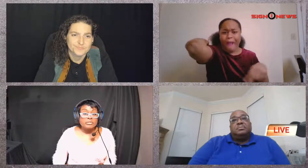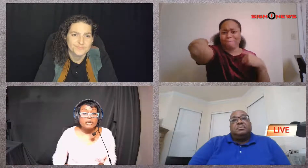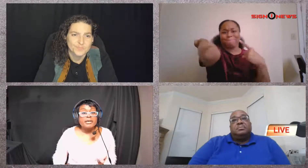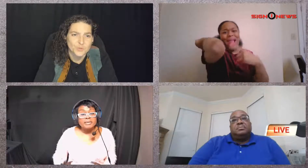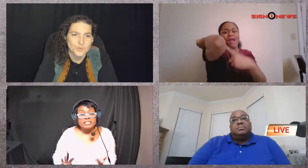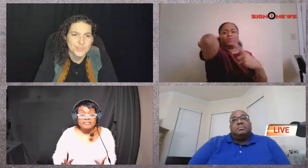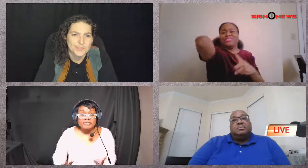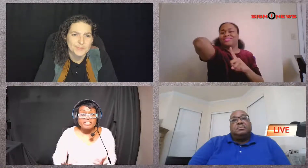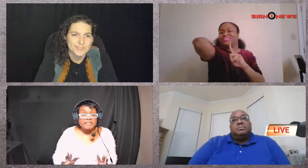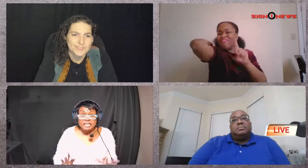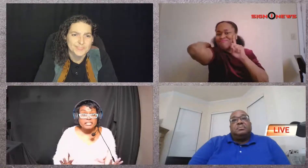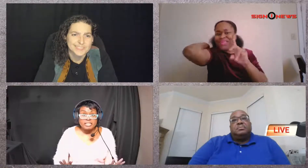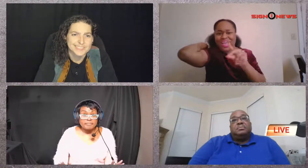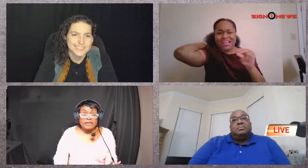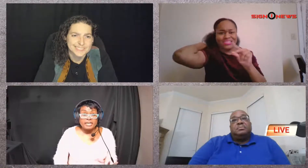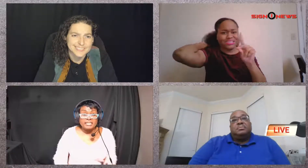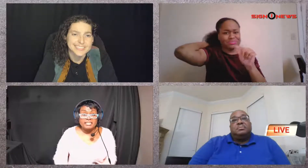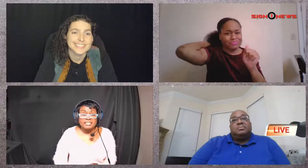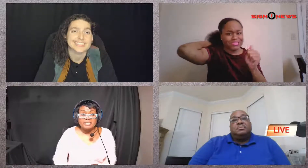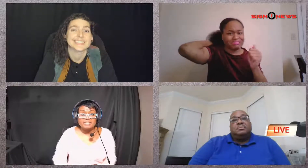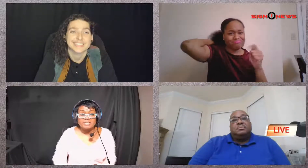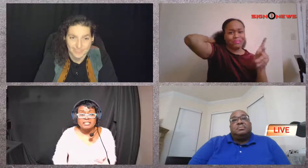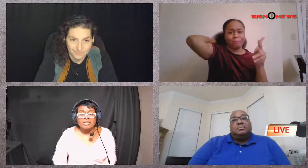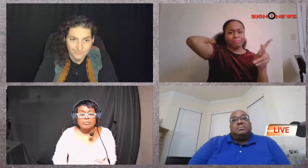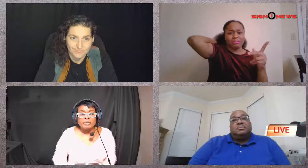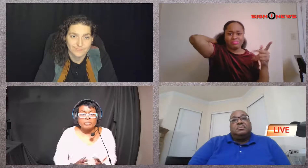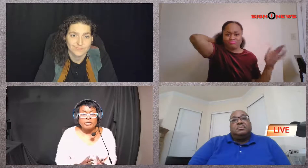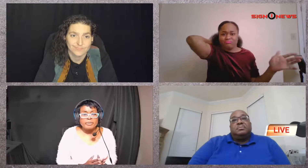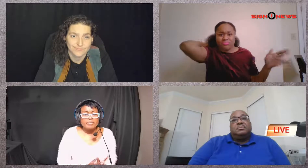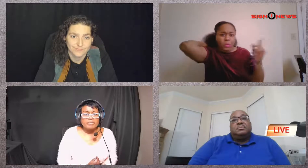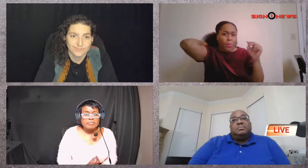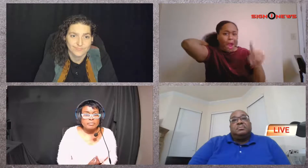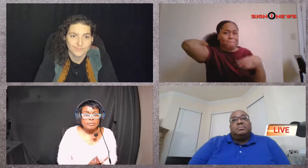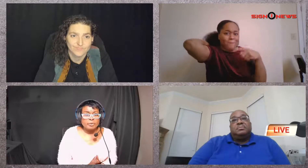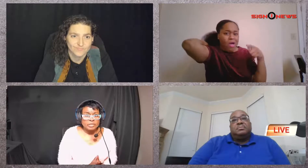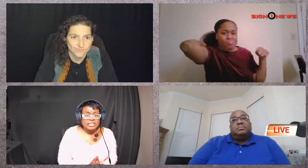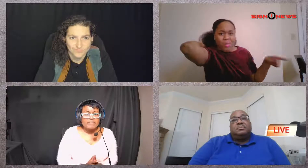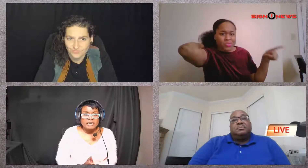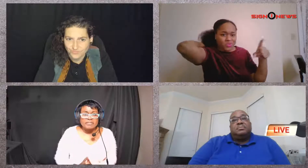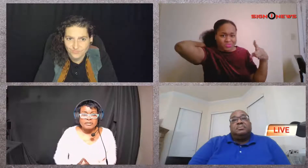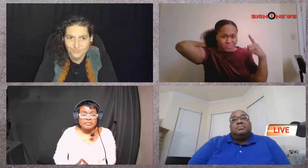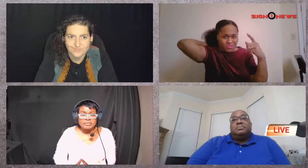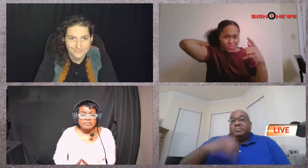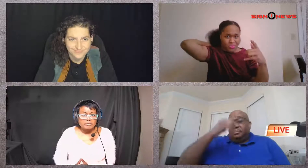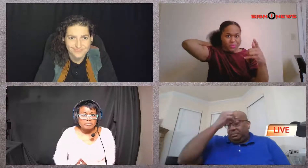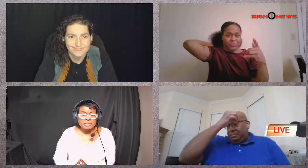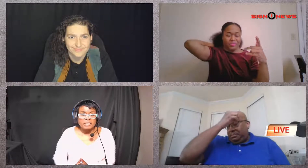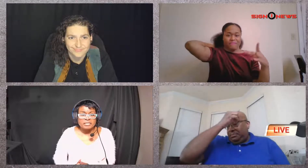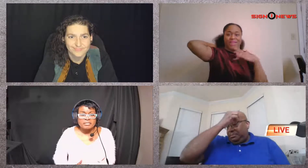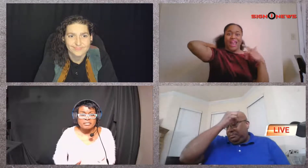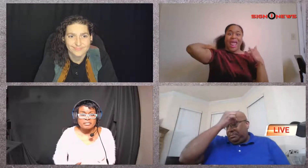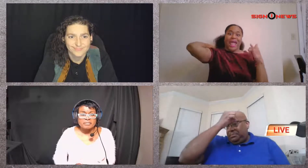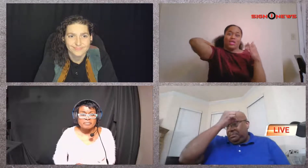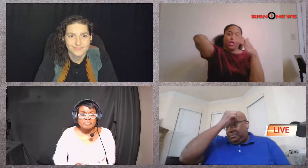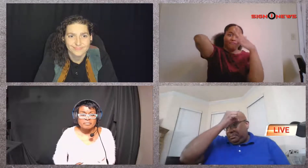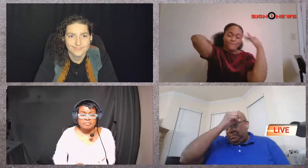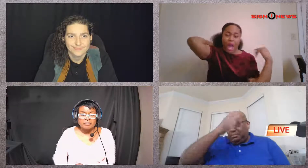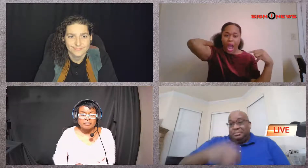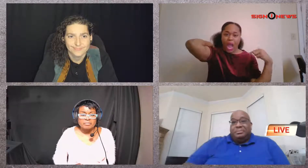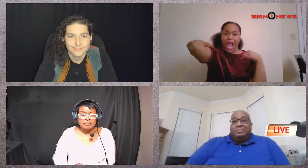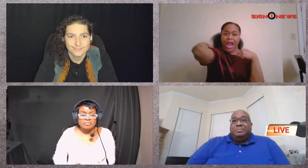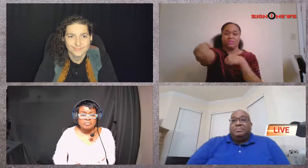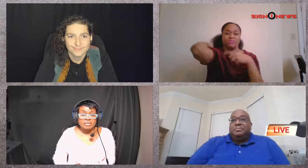And so they were talking about deaf, and that's fine. But what about people who are deaf and have other disabilities?